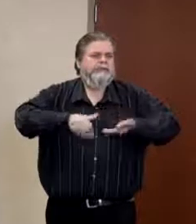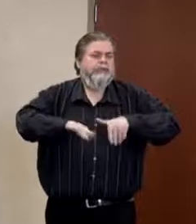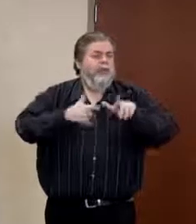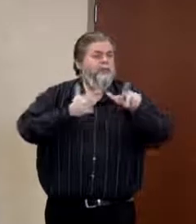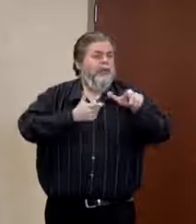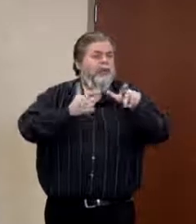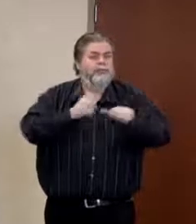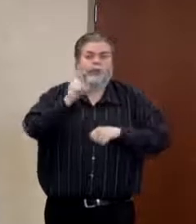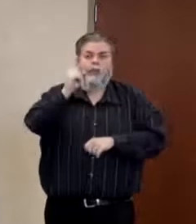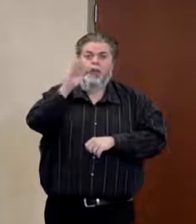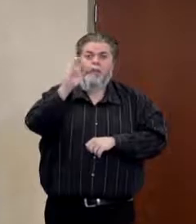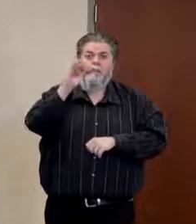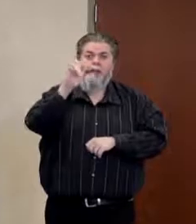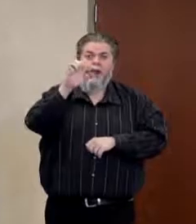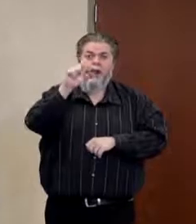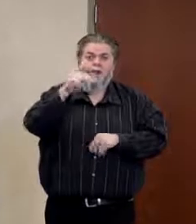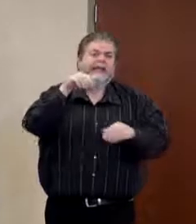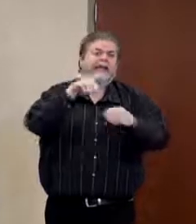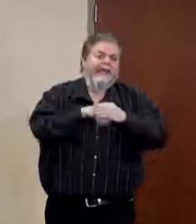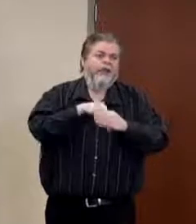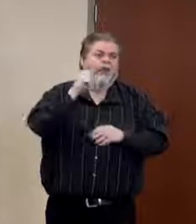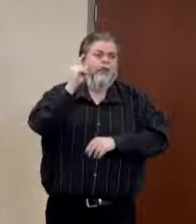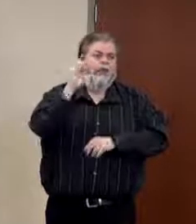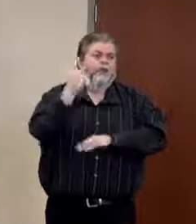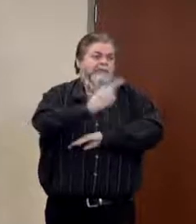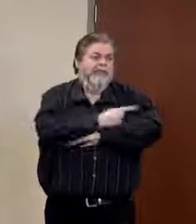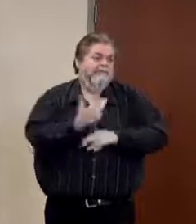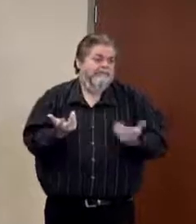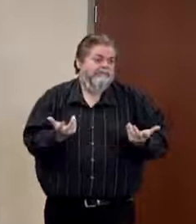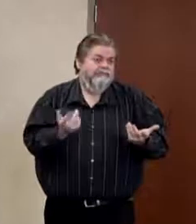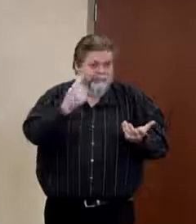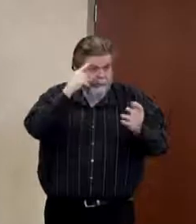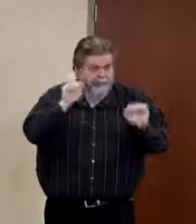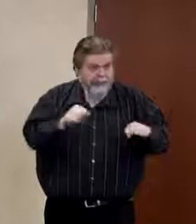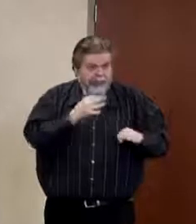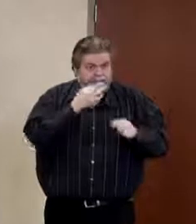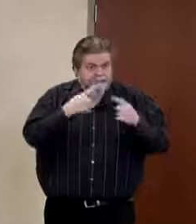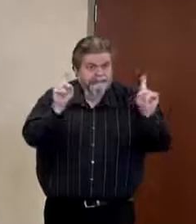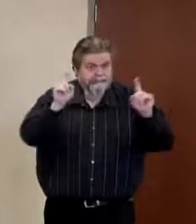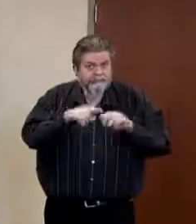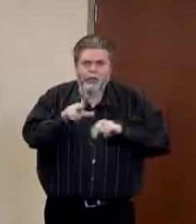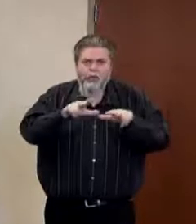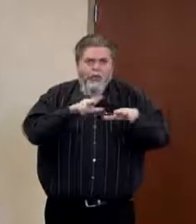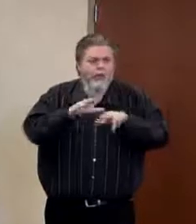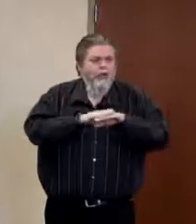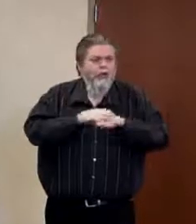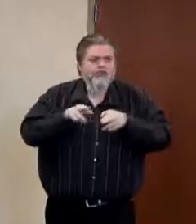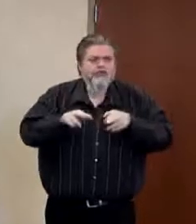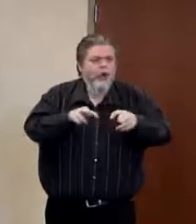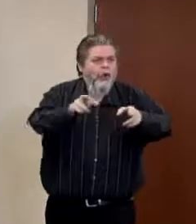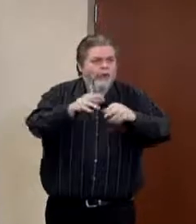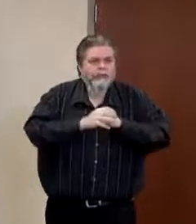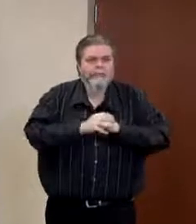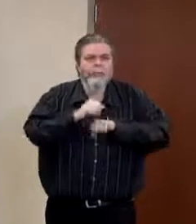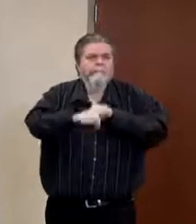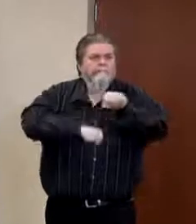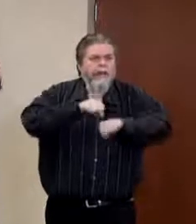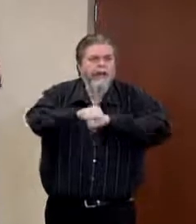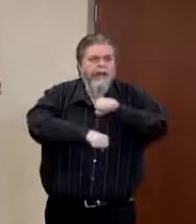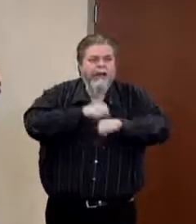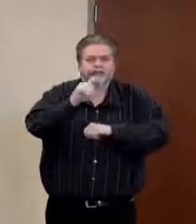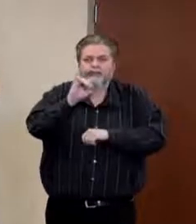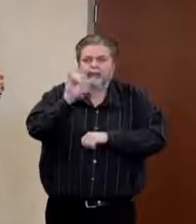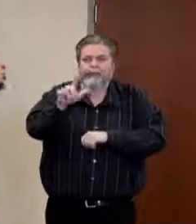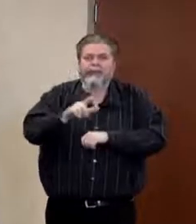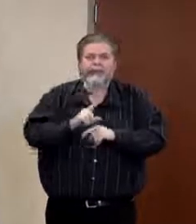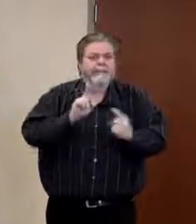100 miles over the next 100 days. Walk around your neighborhood, walk down a gravel road, walk on our bike trails. When you meet someone,